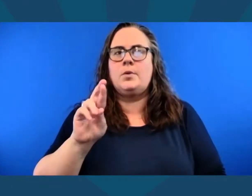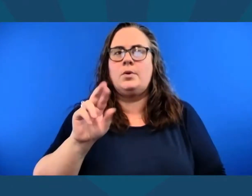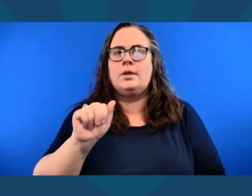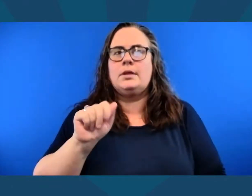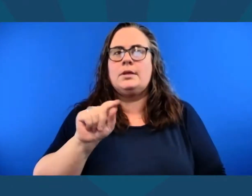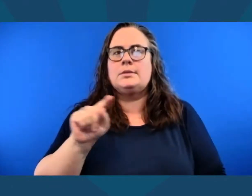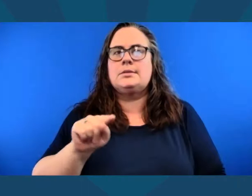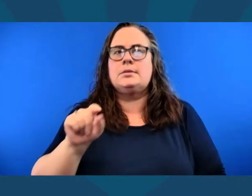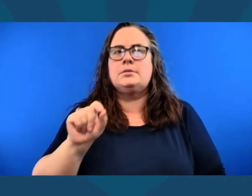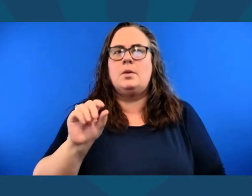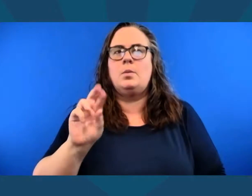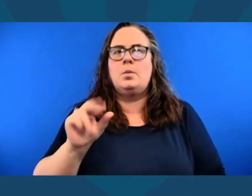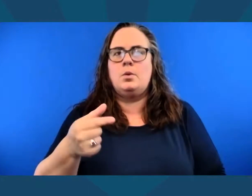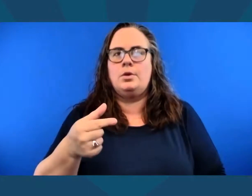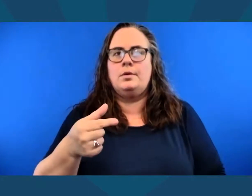wendyforaz.org.